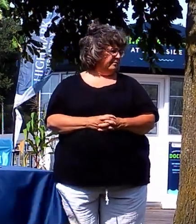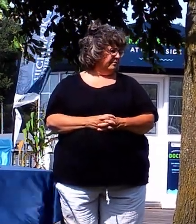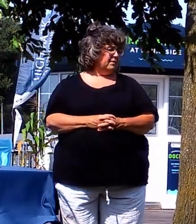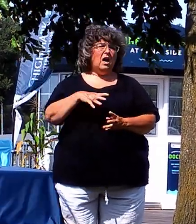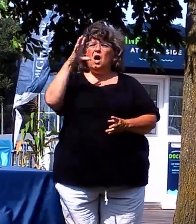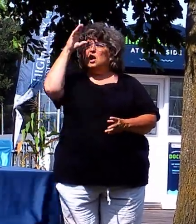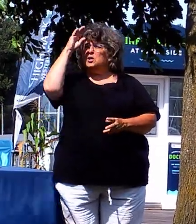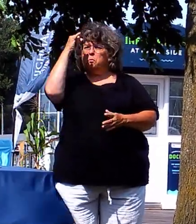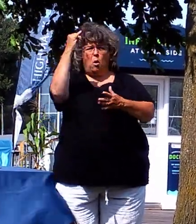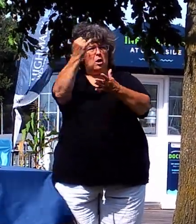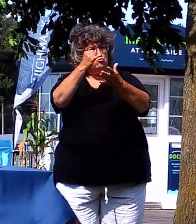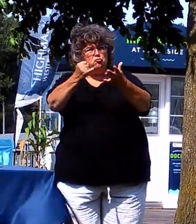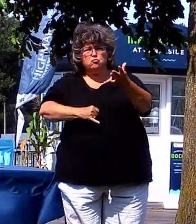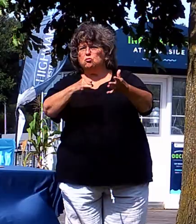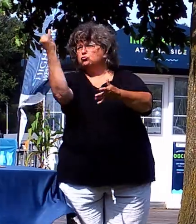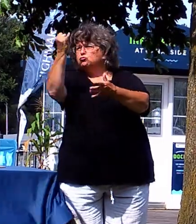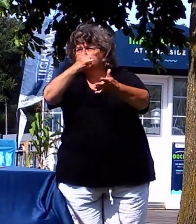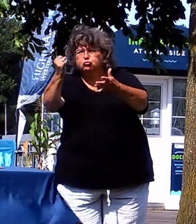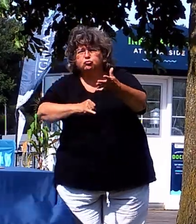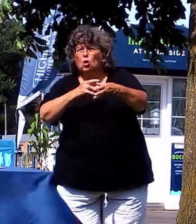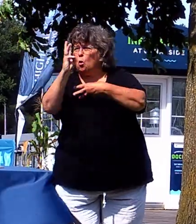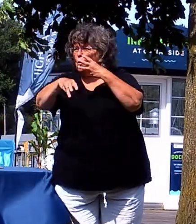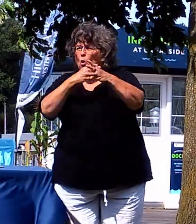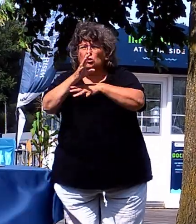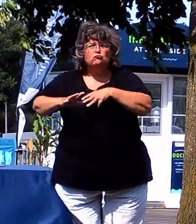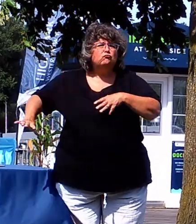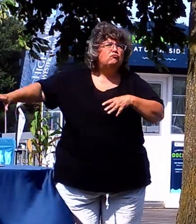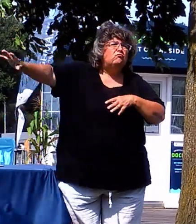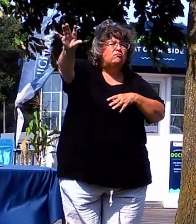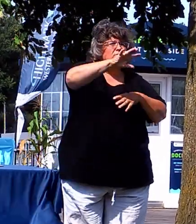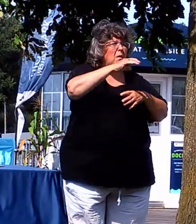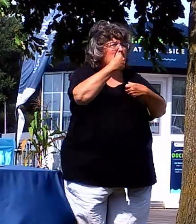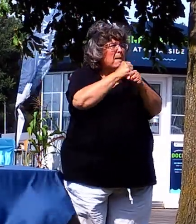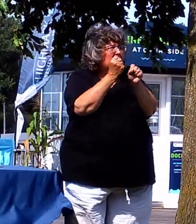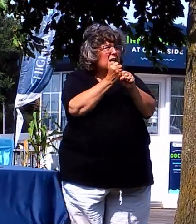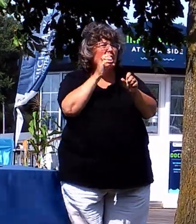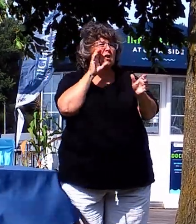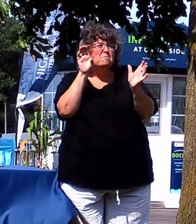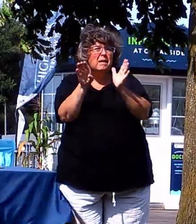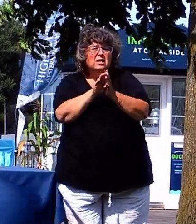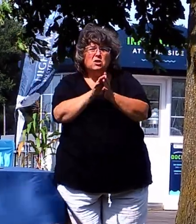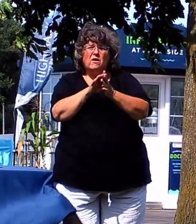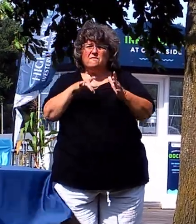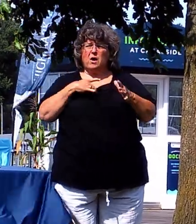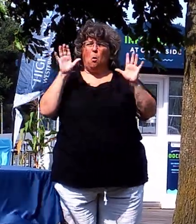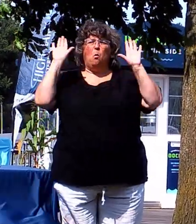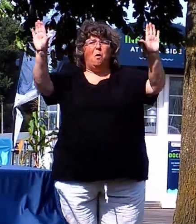Ramon once again drew and drew the world around him, making an ish drawing felt wonderful.